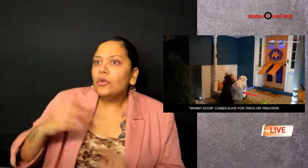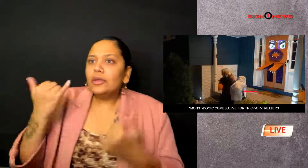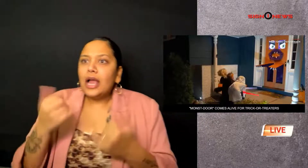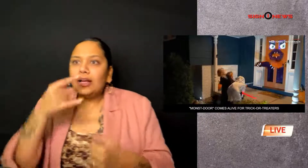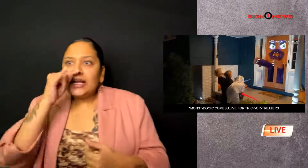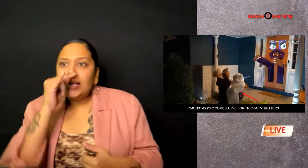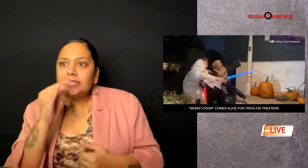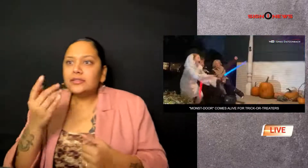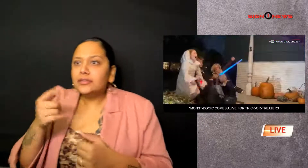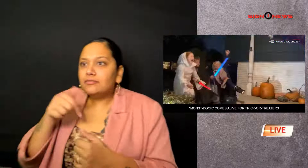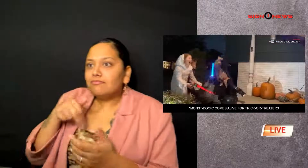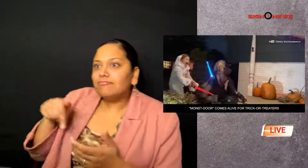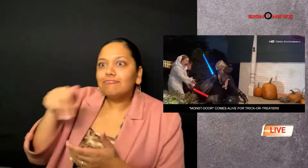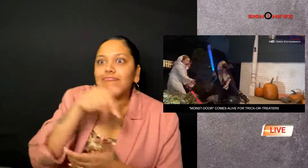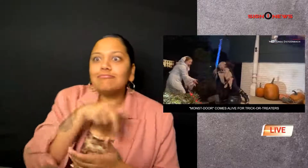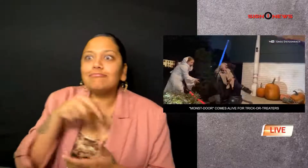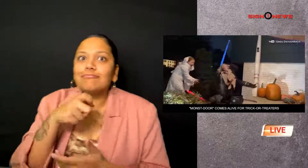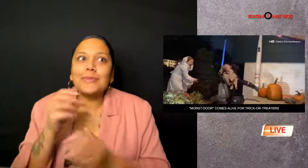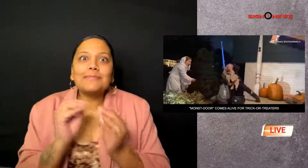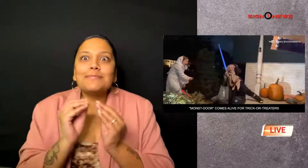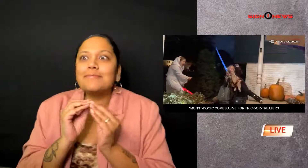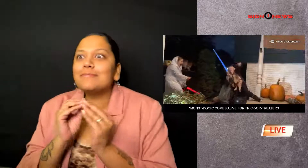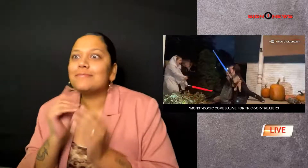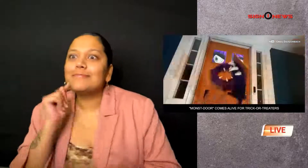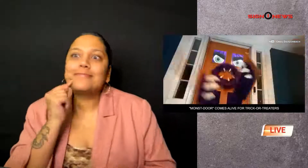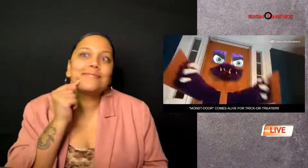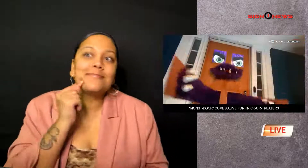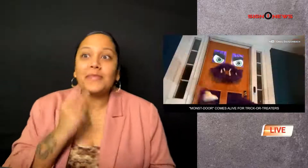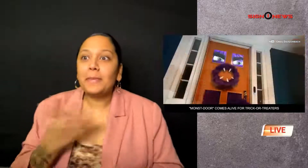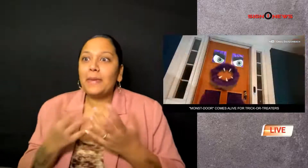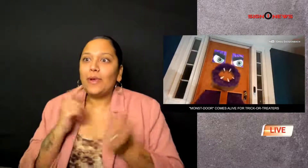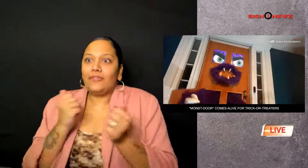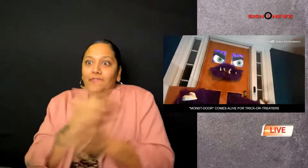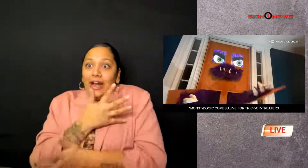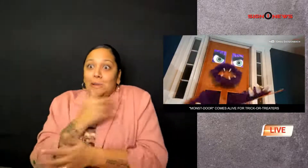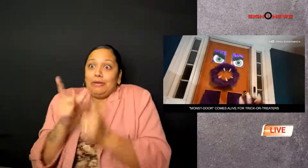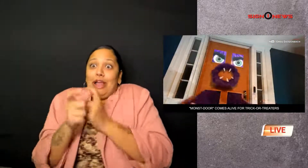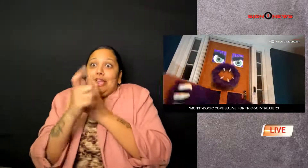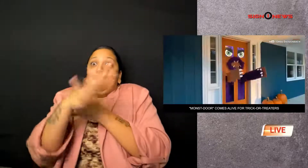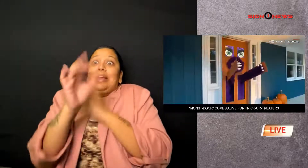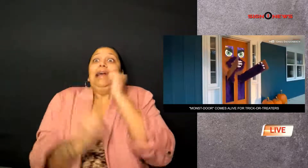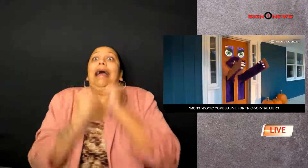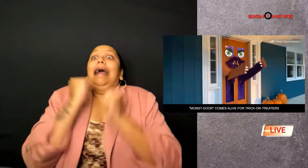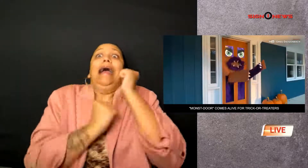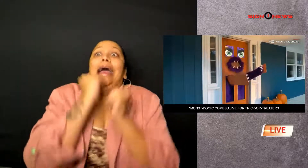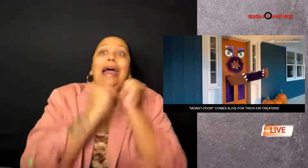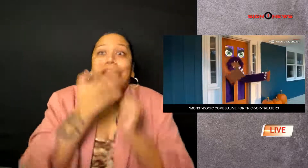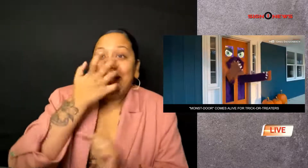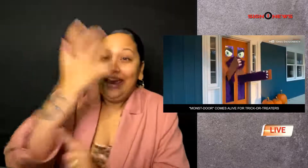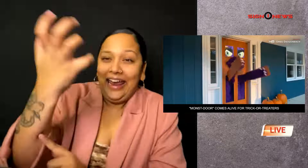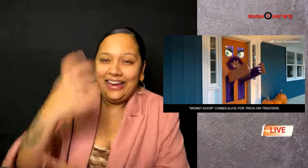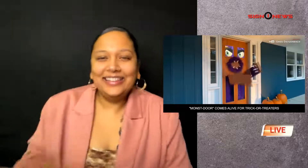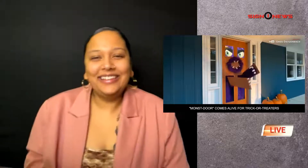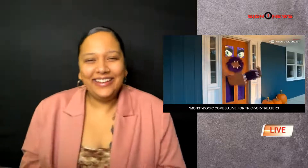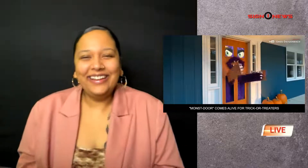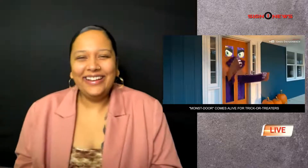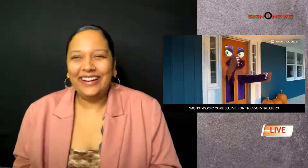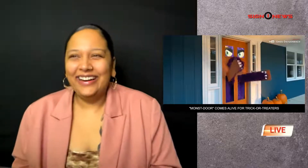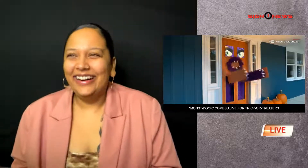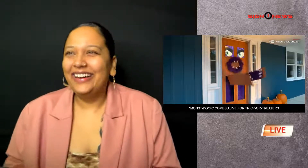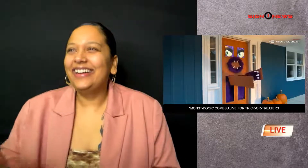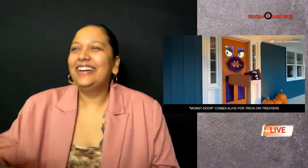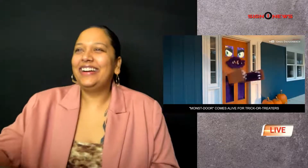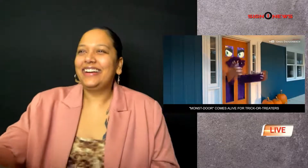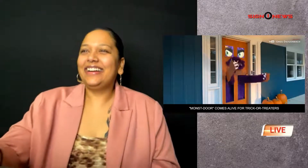Well, that is, if the kids even stick around for the candy. They may be too terrified and run away